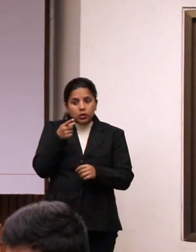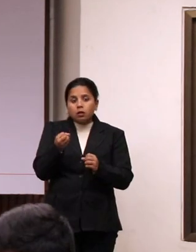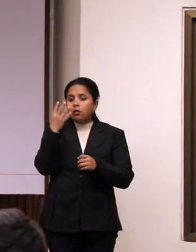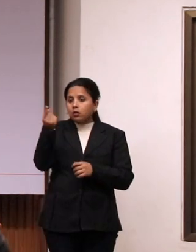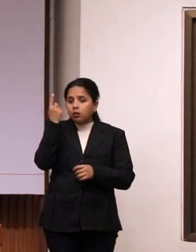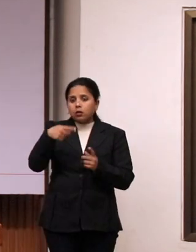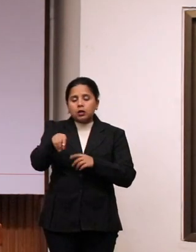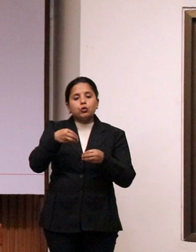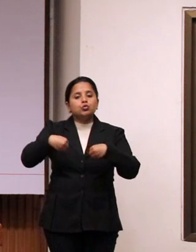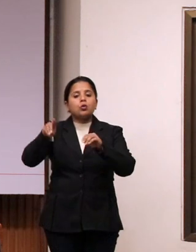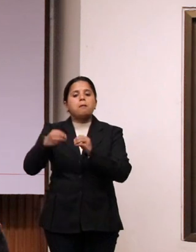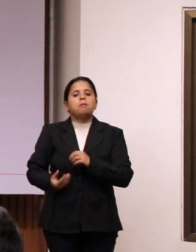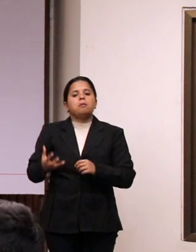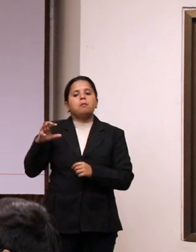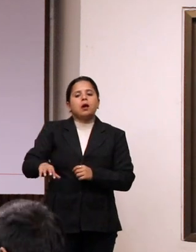electricity will be sold in Bangladesh.